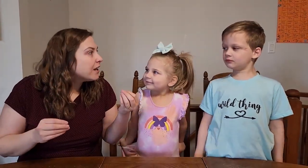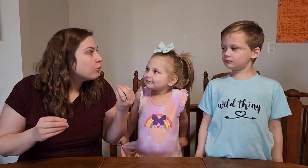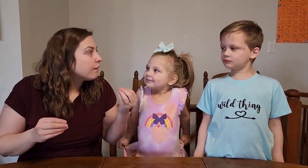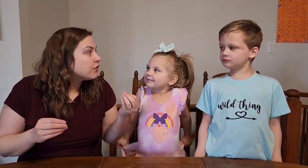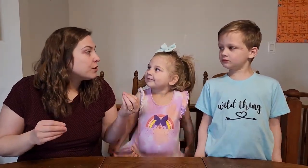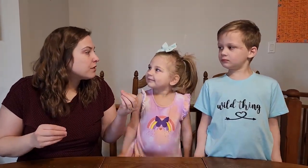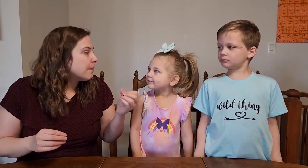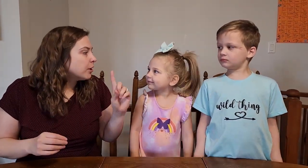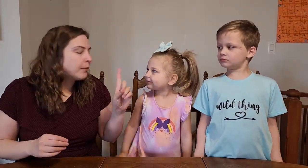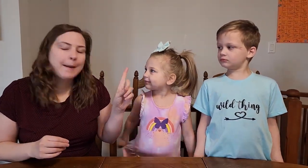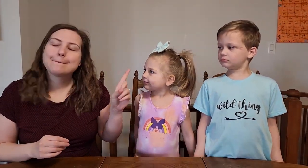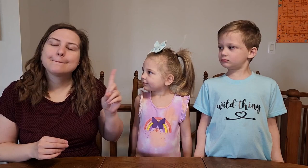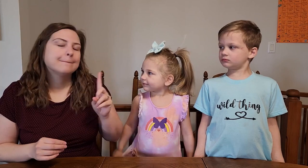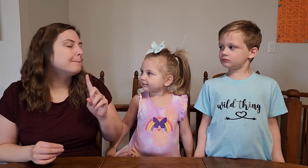king refused, remember he went,